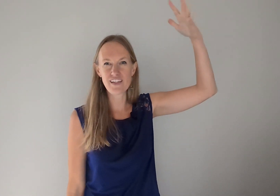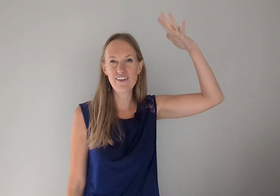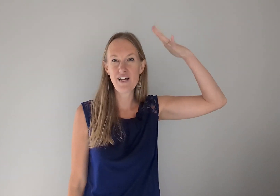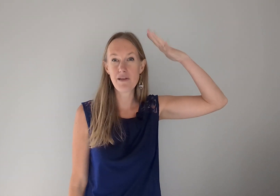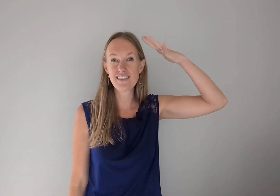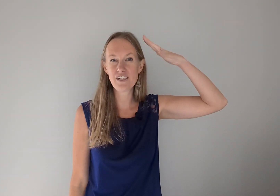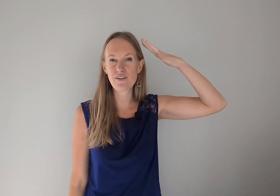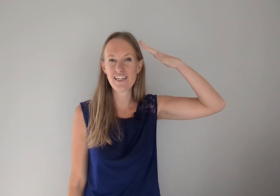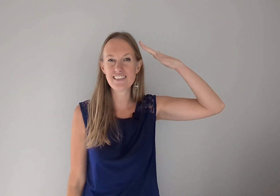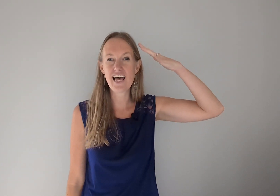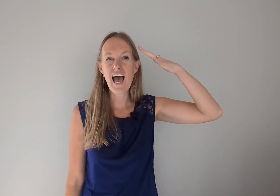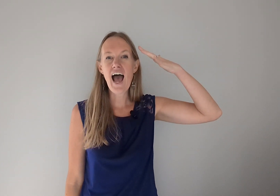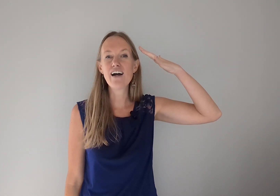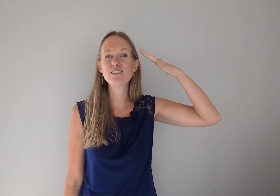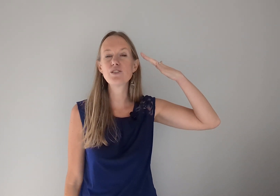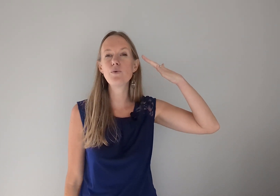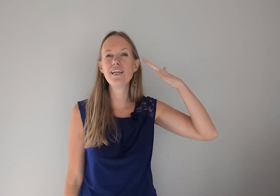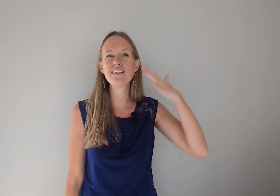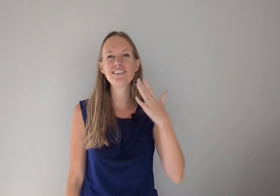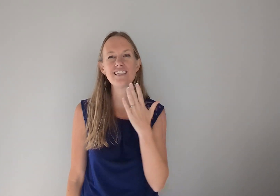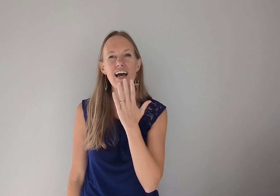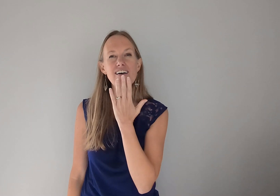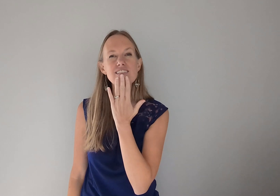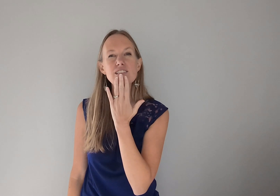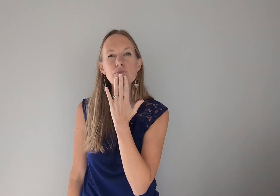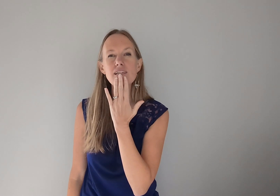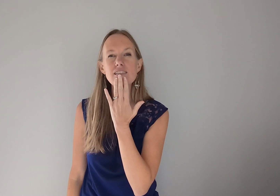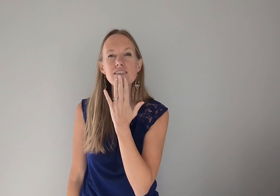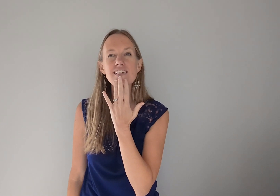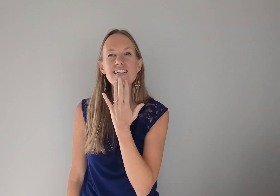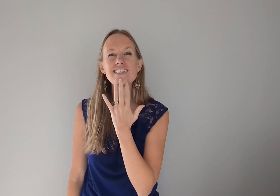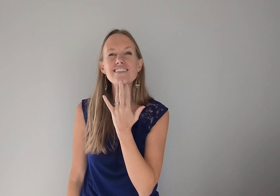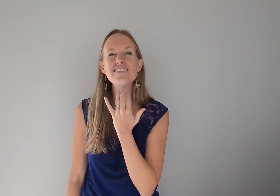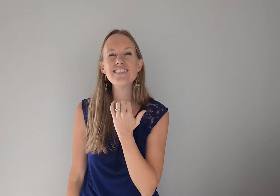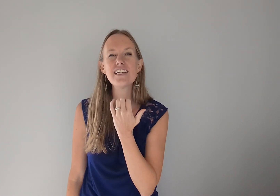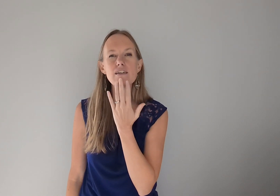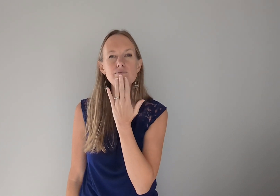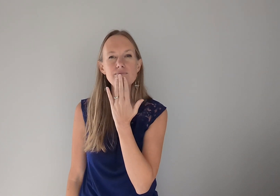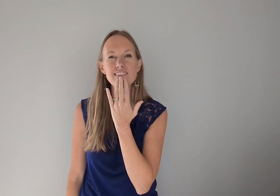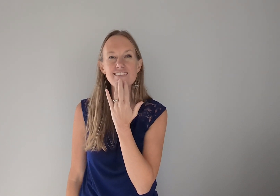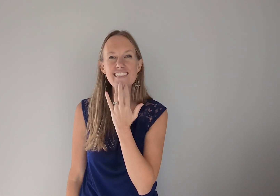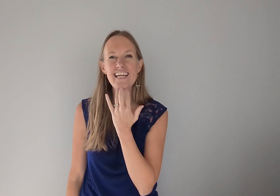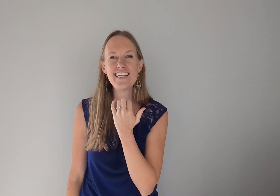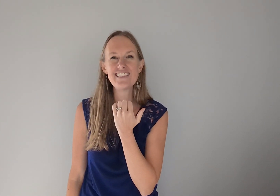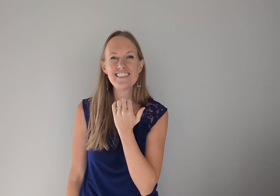you. Amazing Grace, how sweet the sound. Sweet, it's almost like something